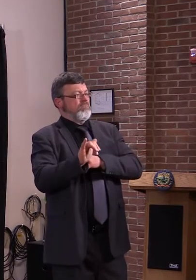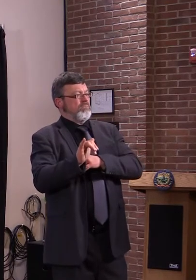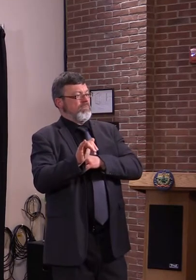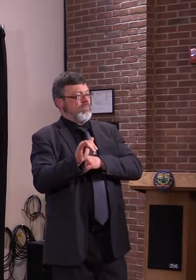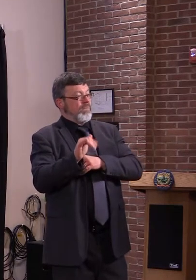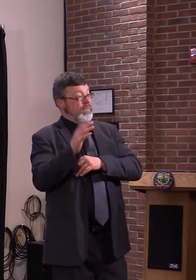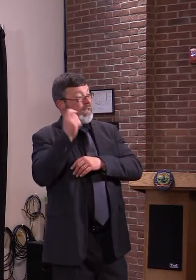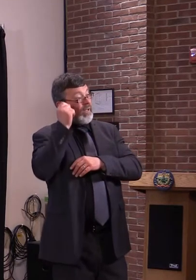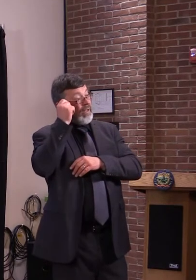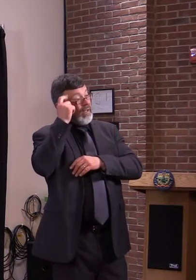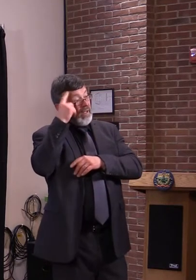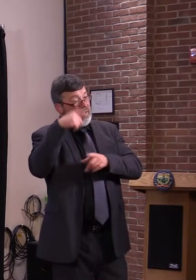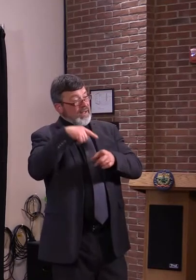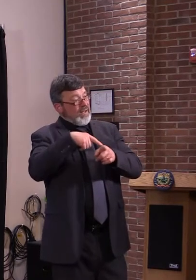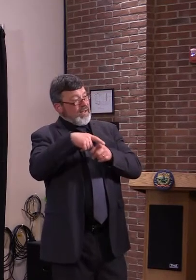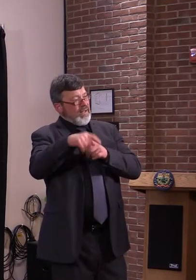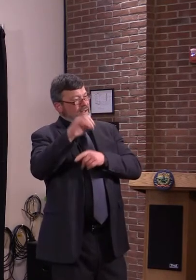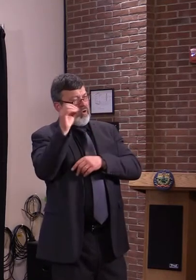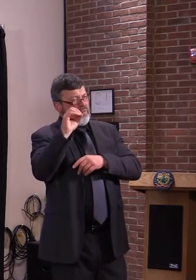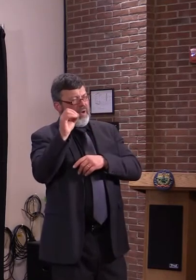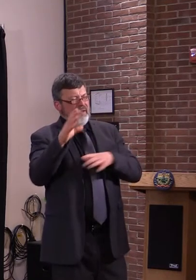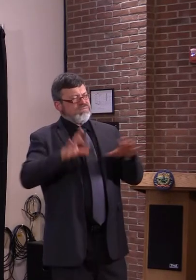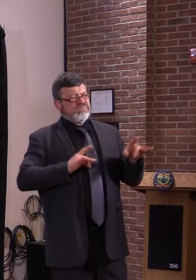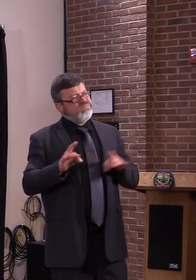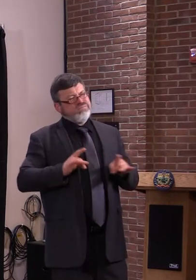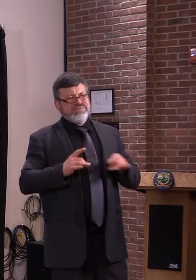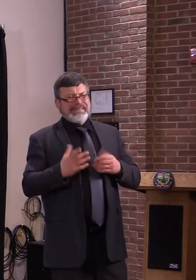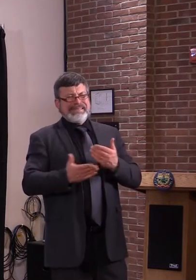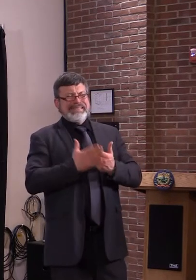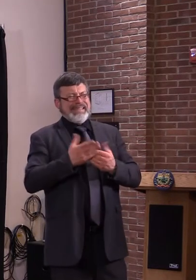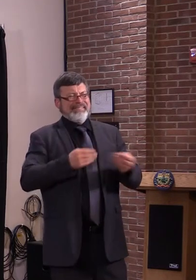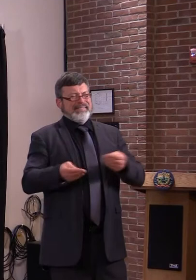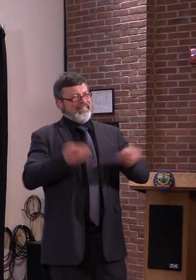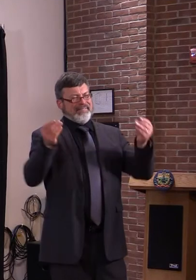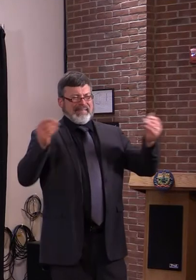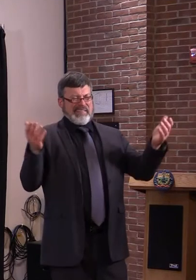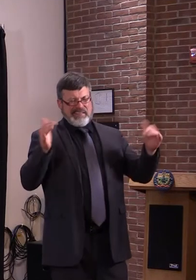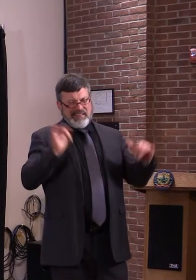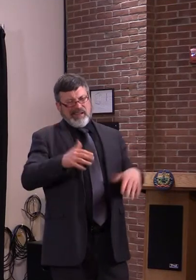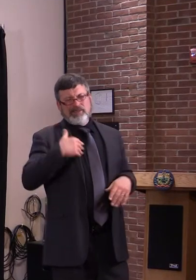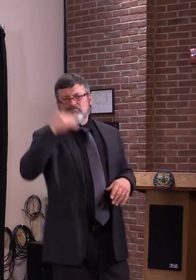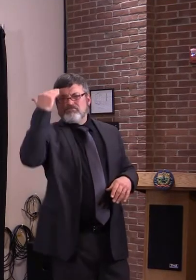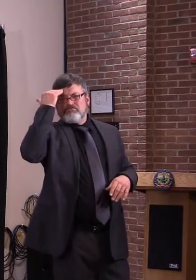transmittable variant. And so when it comes and gets